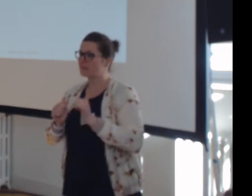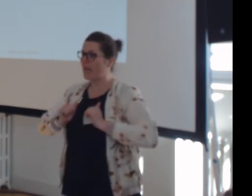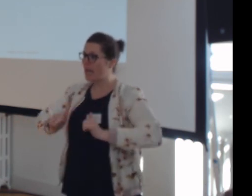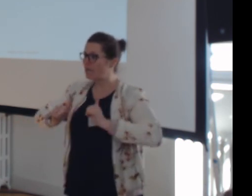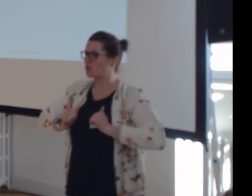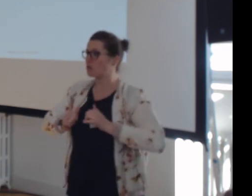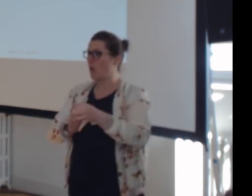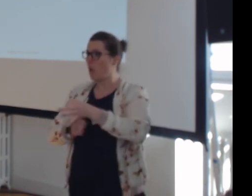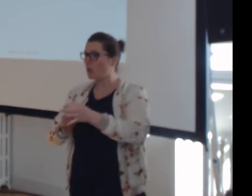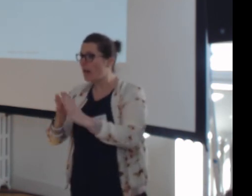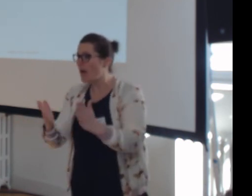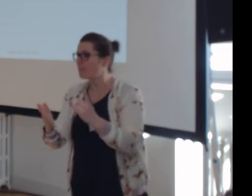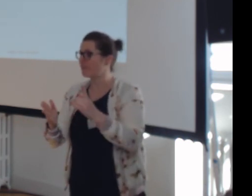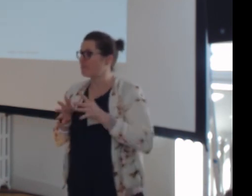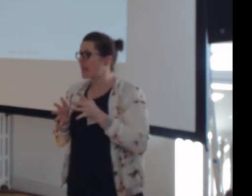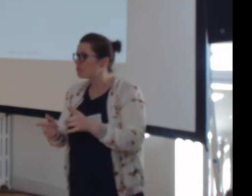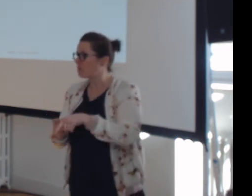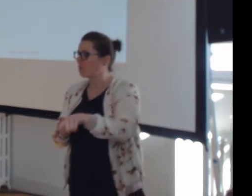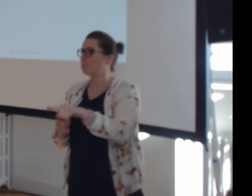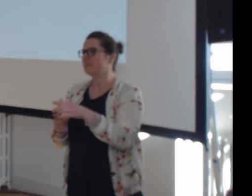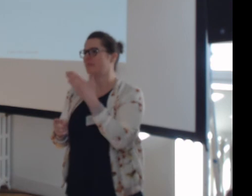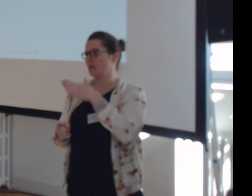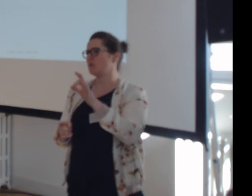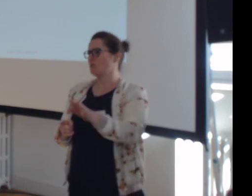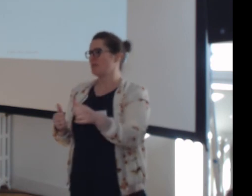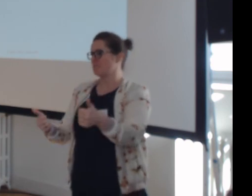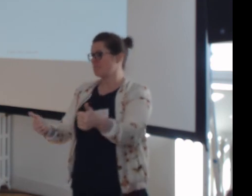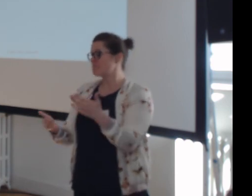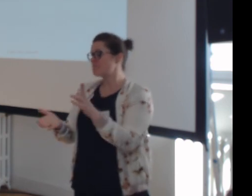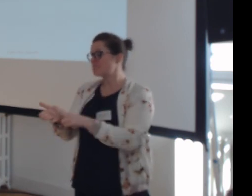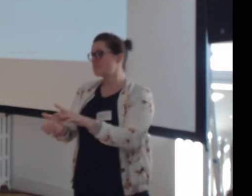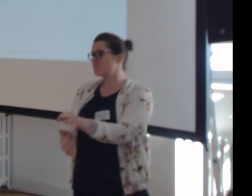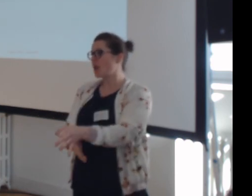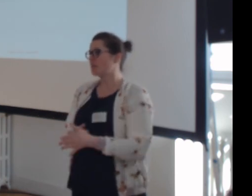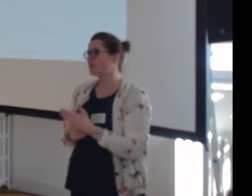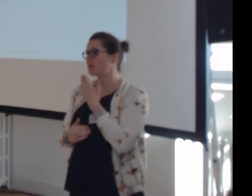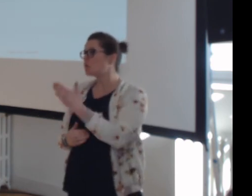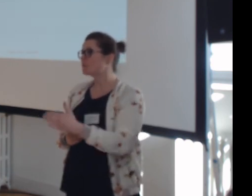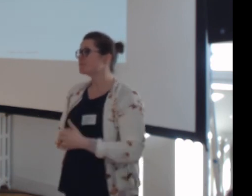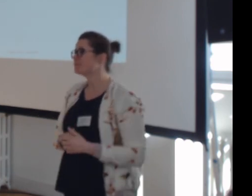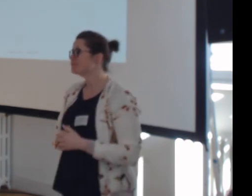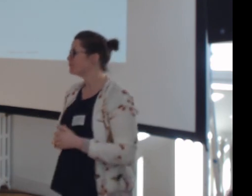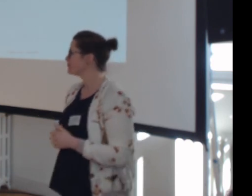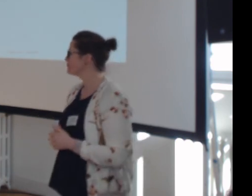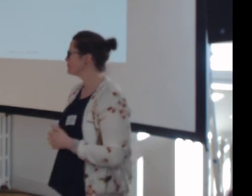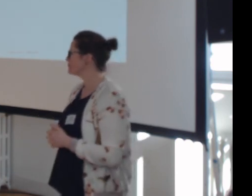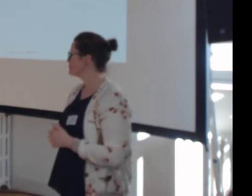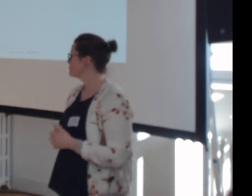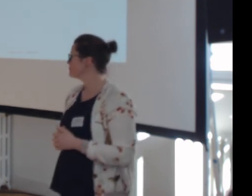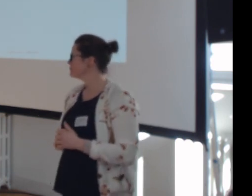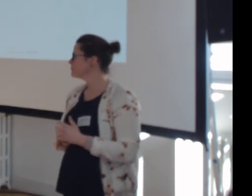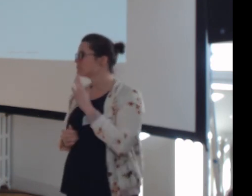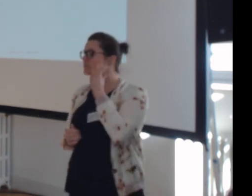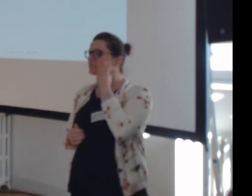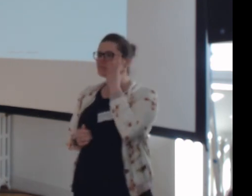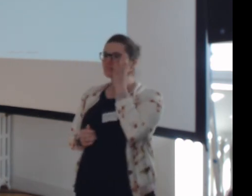local library volunteers, why not? Yes, absolutely. Thank you.